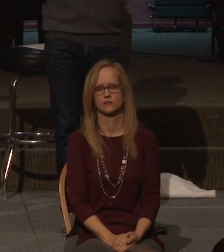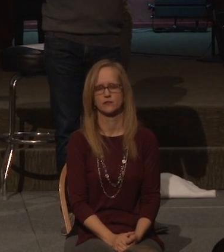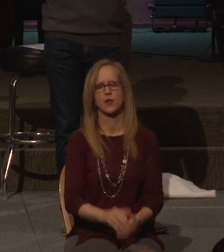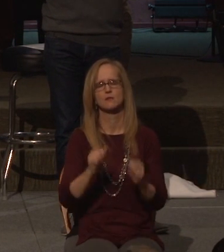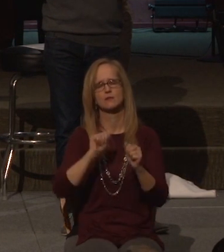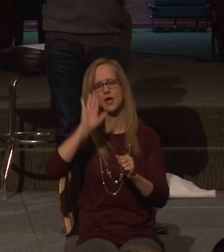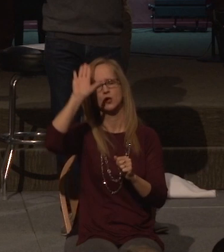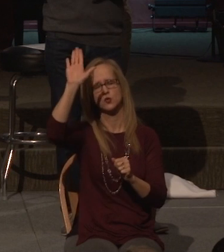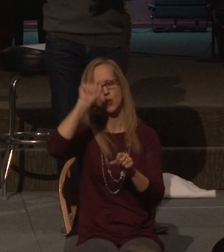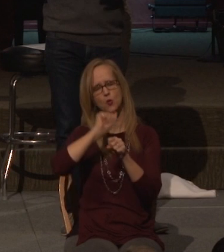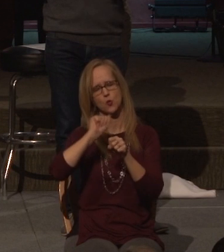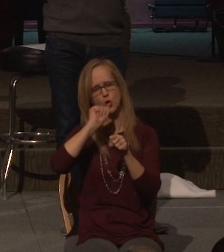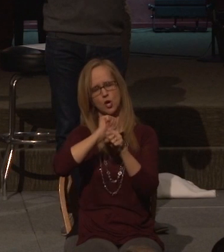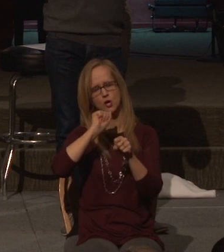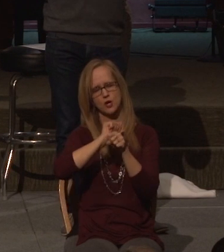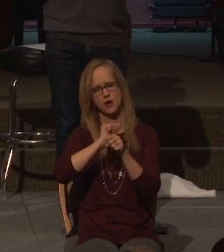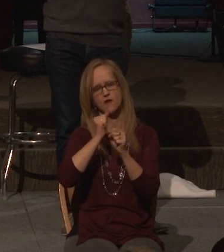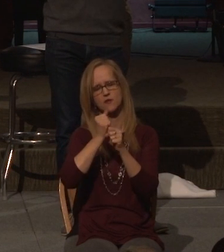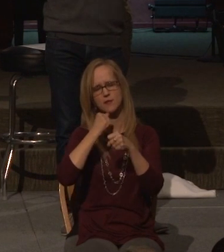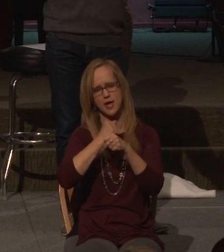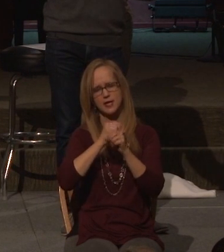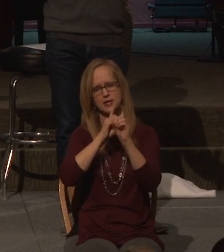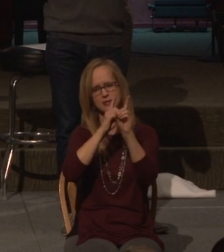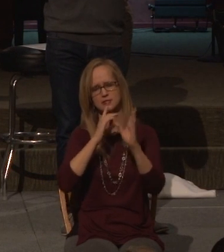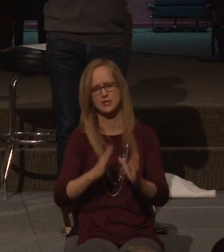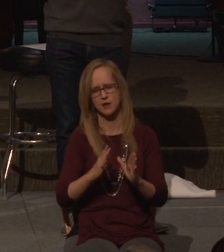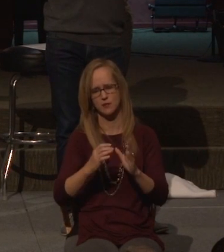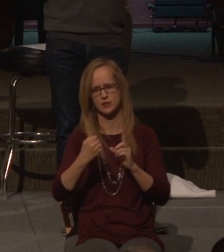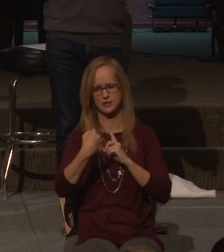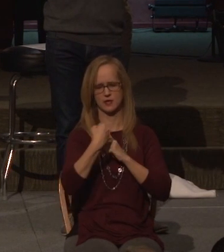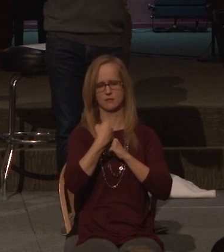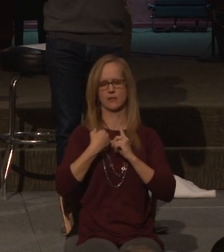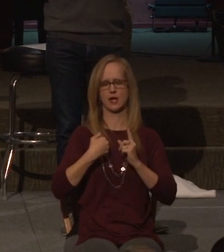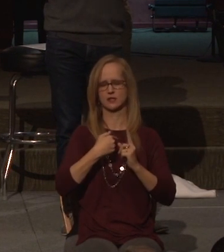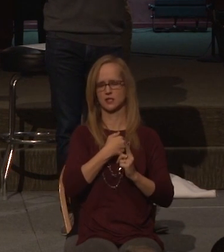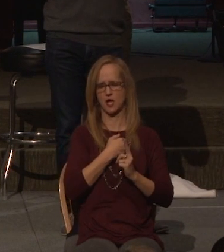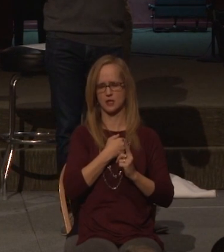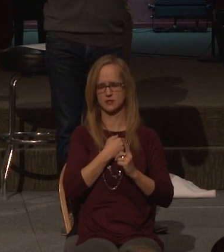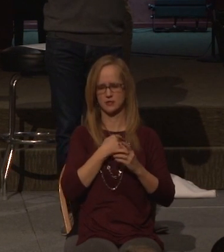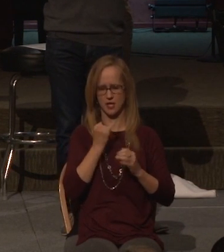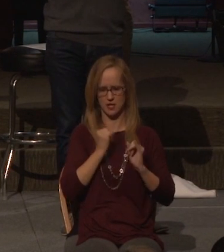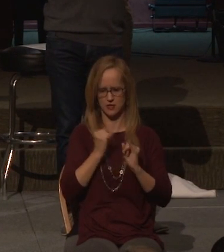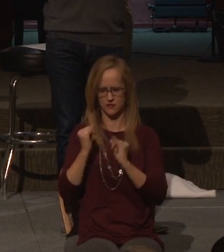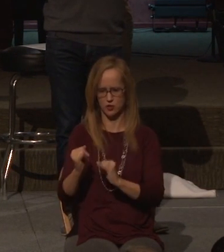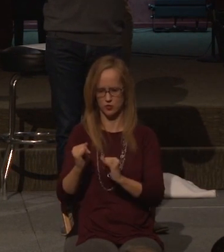May your work of making disciples impact us individually and corporately